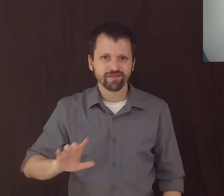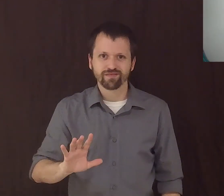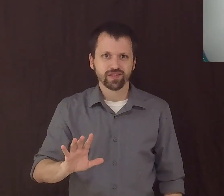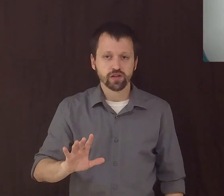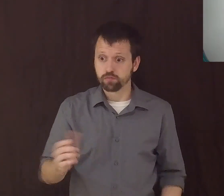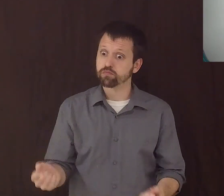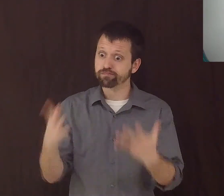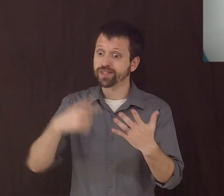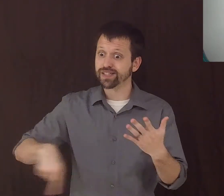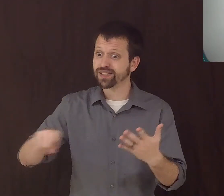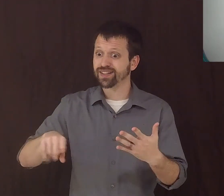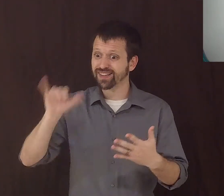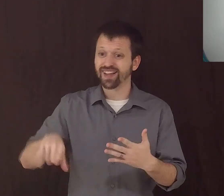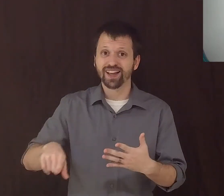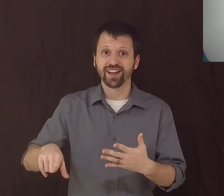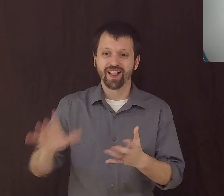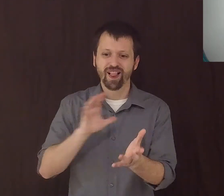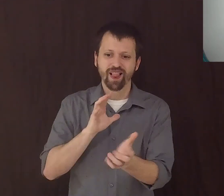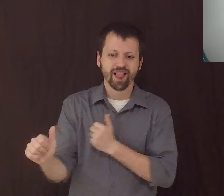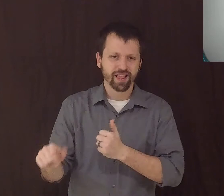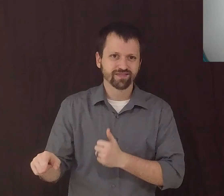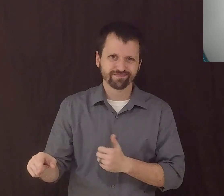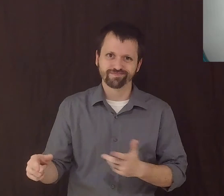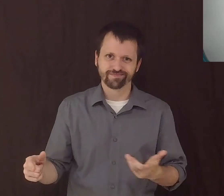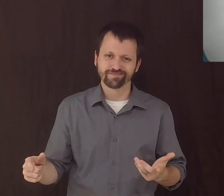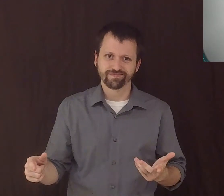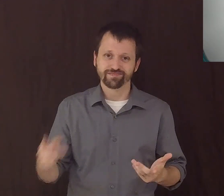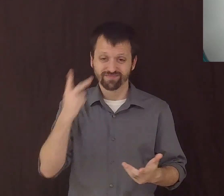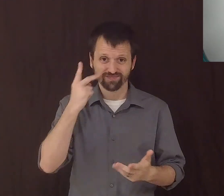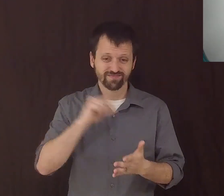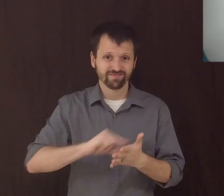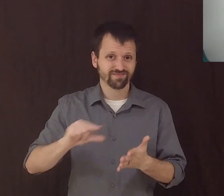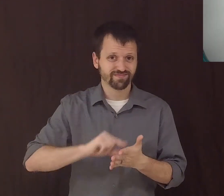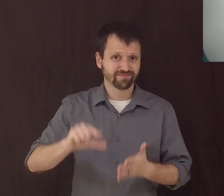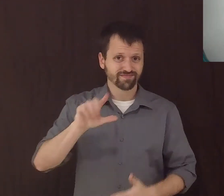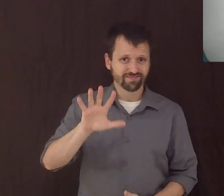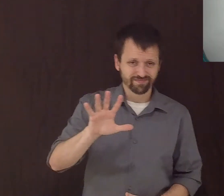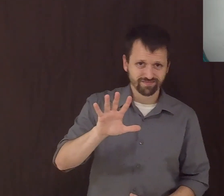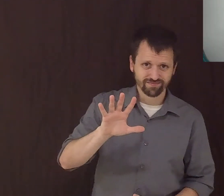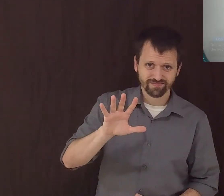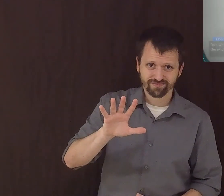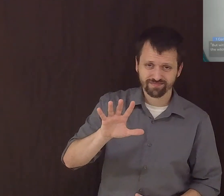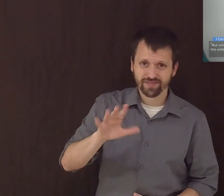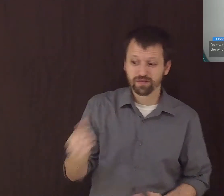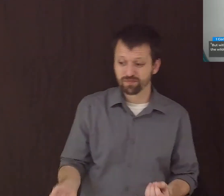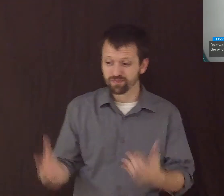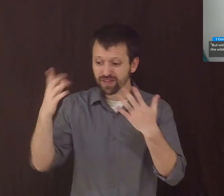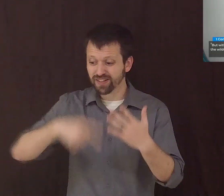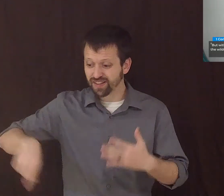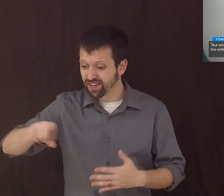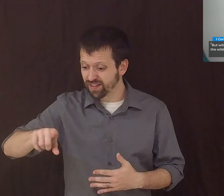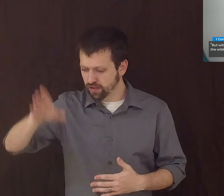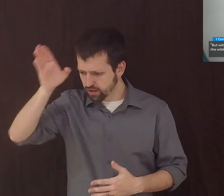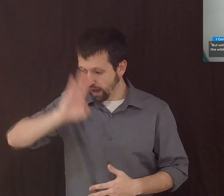what happened to a lot of them, as they were destroyed. In fact, if you look down at verse 5, the next verse, it says, "But with many of